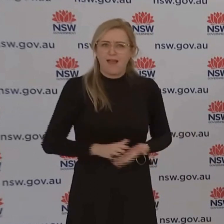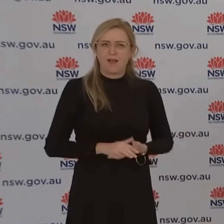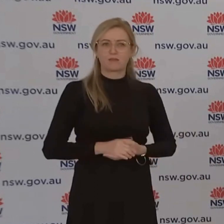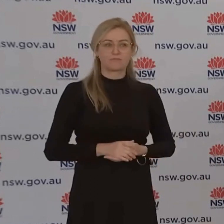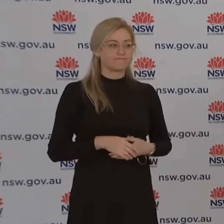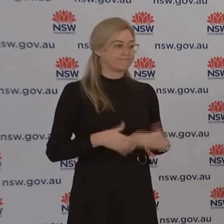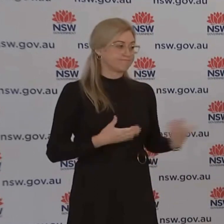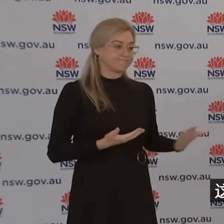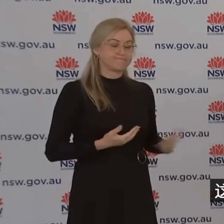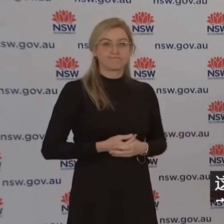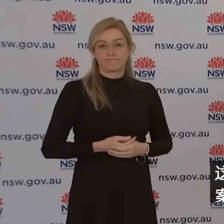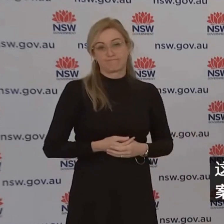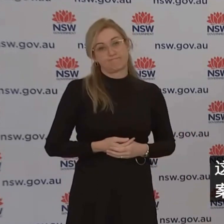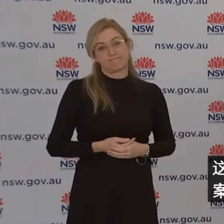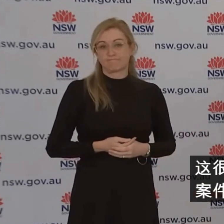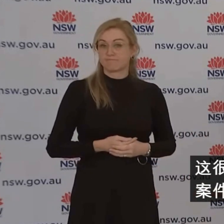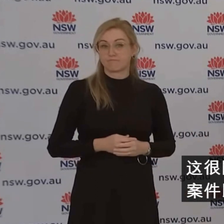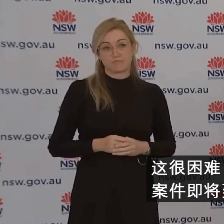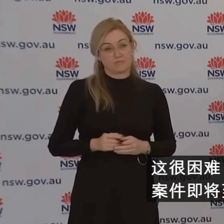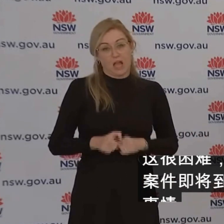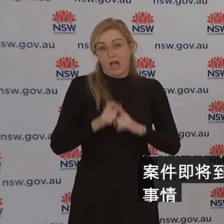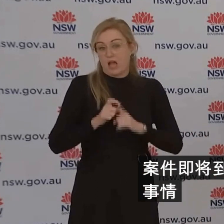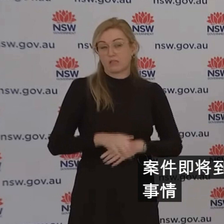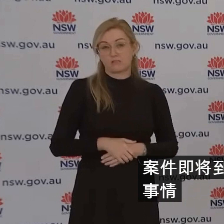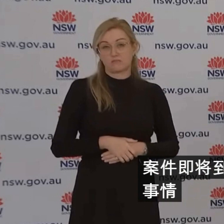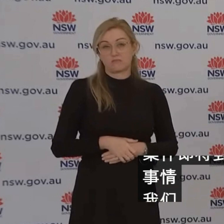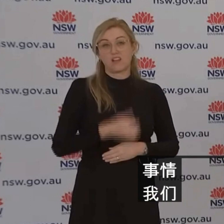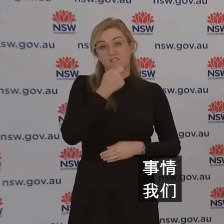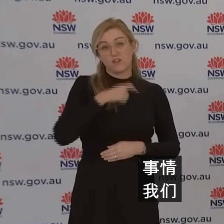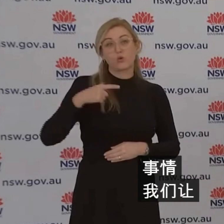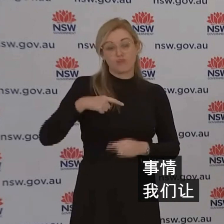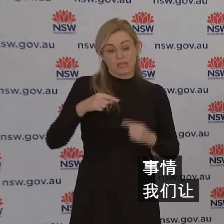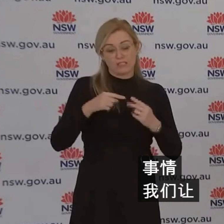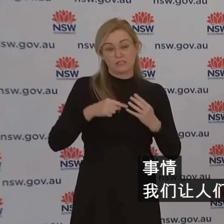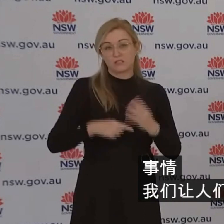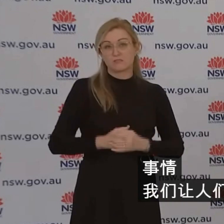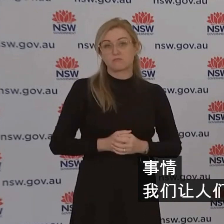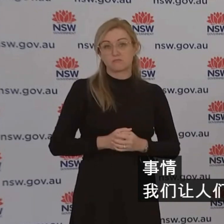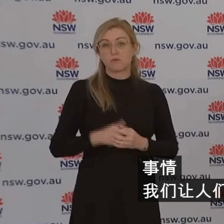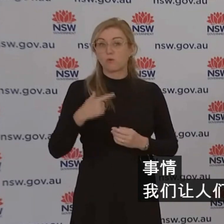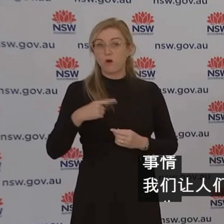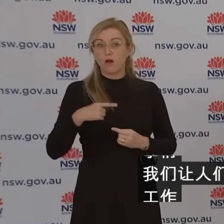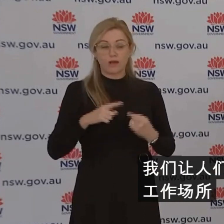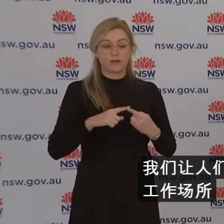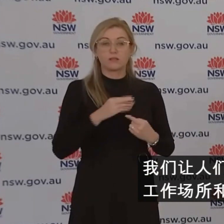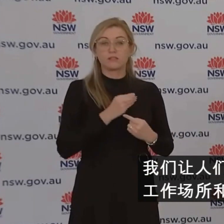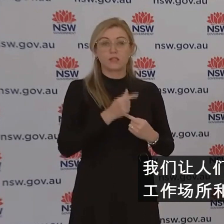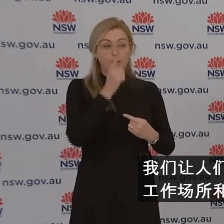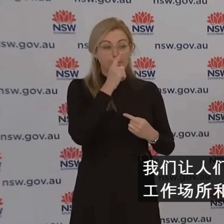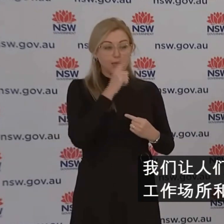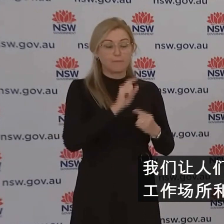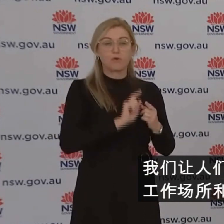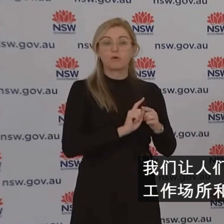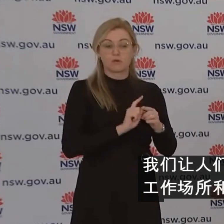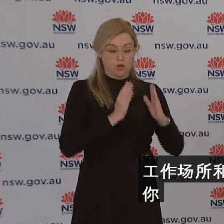It's tough because some of the cases are coming... Look, we've got a mix of things. We've got people that go out into workplaces and